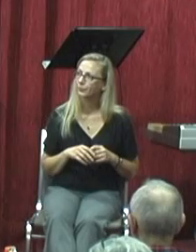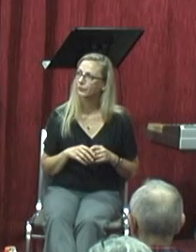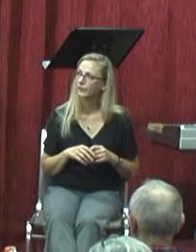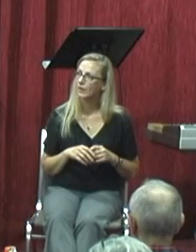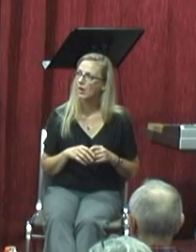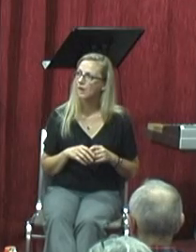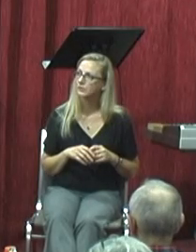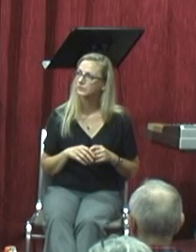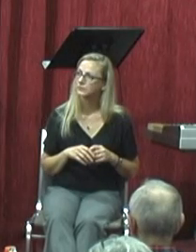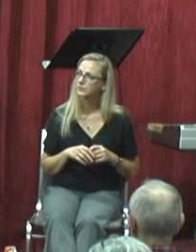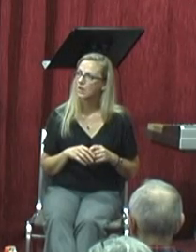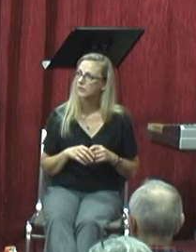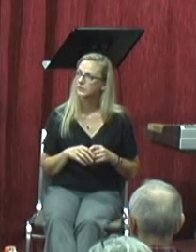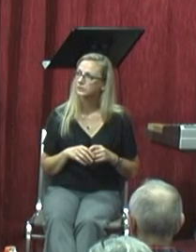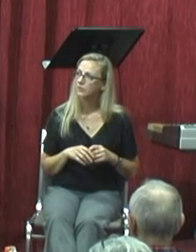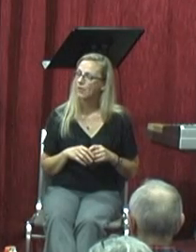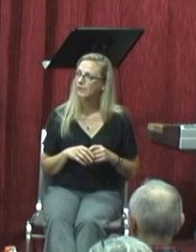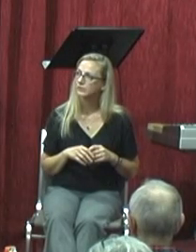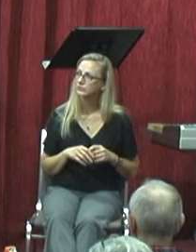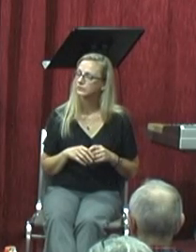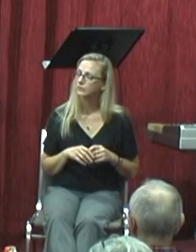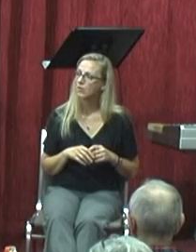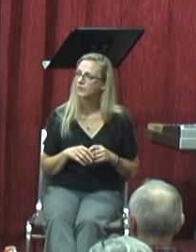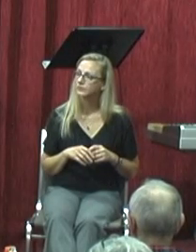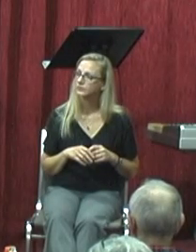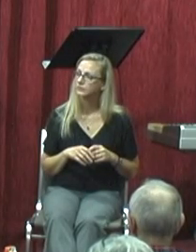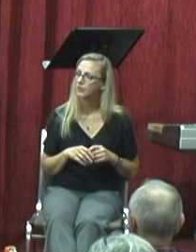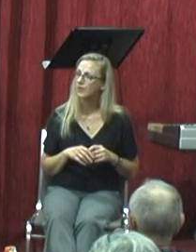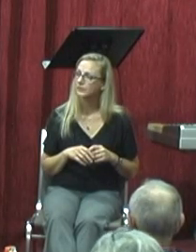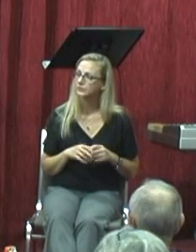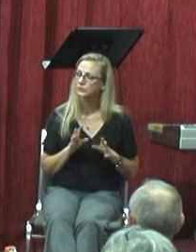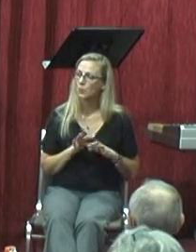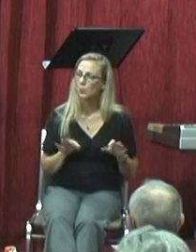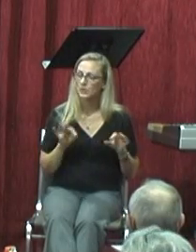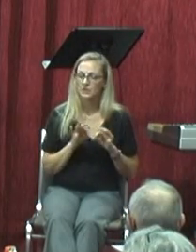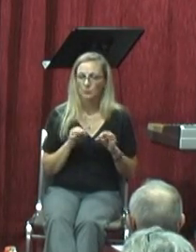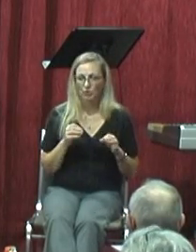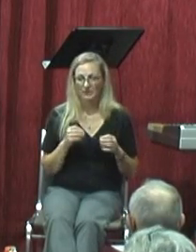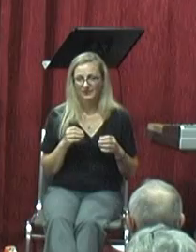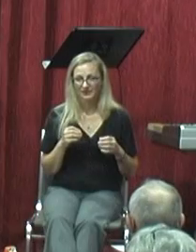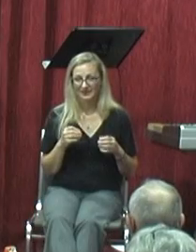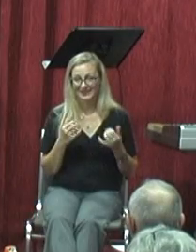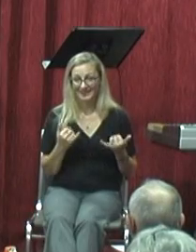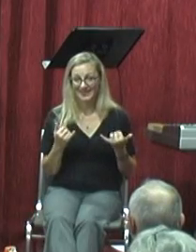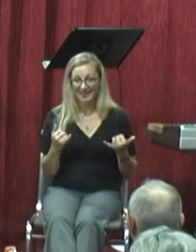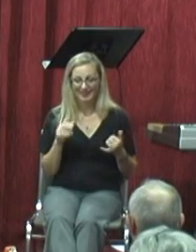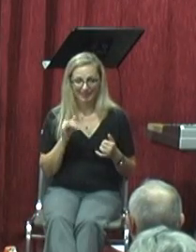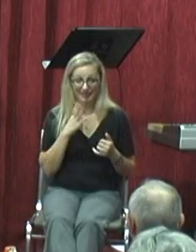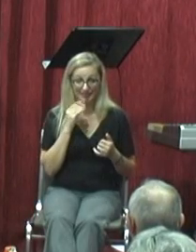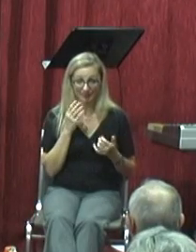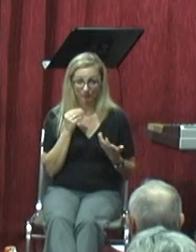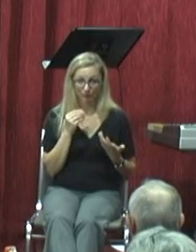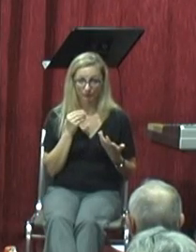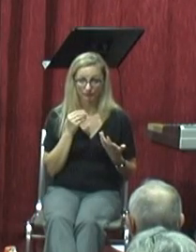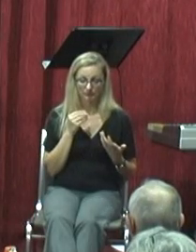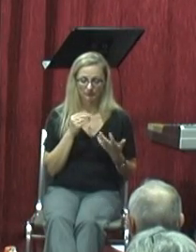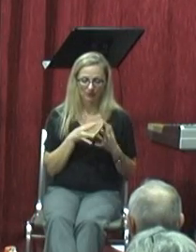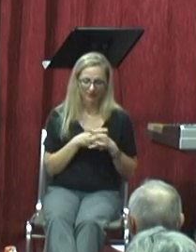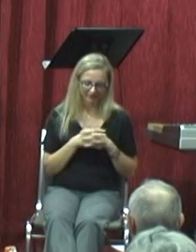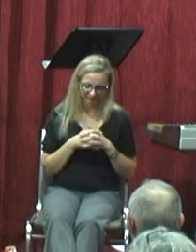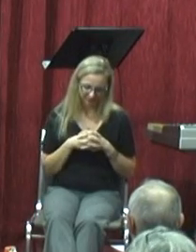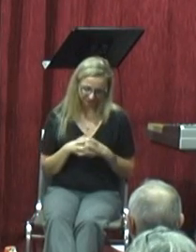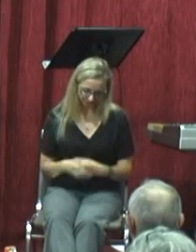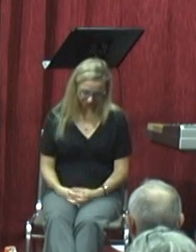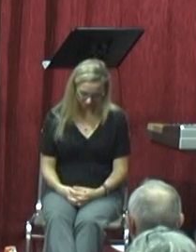the plurals in Hebrew, yeah, the I am. But what's important to you here today is that in Hebrew, Yehudi